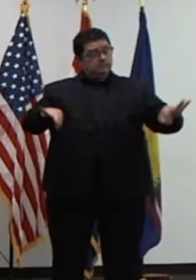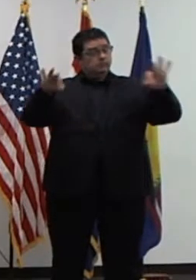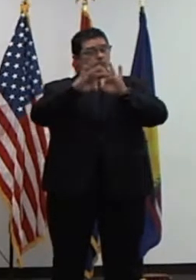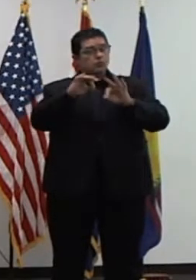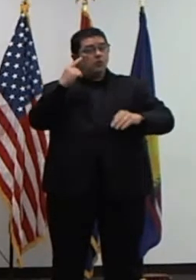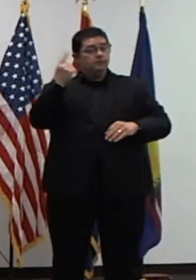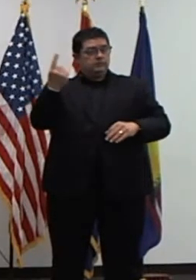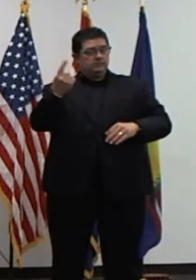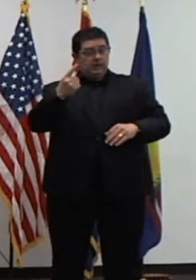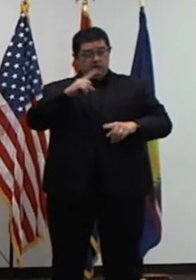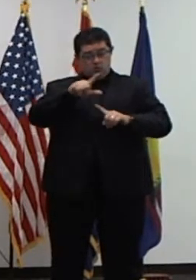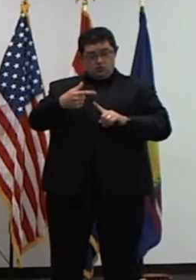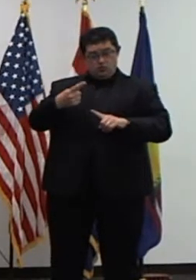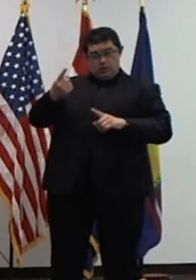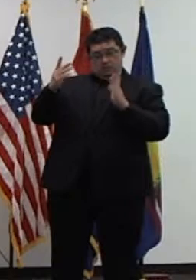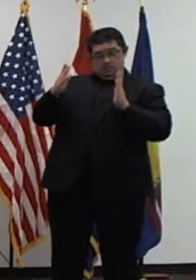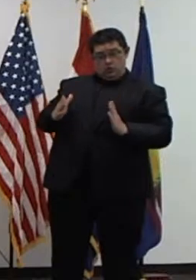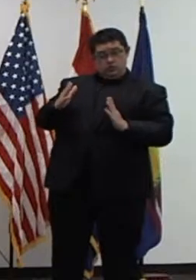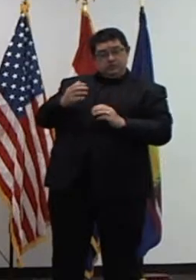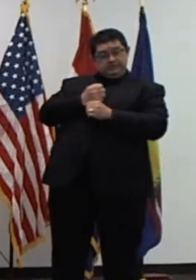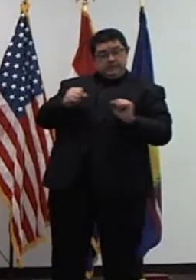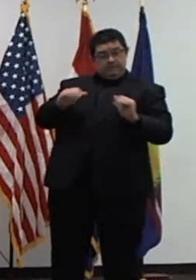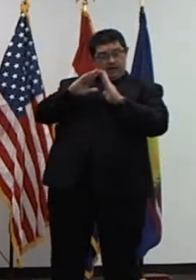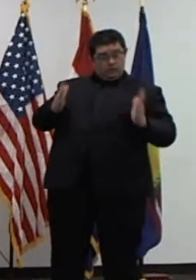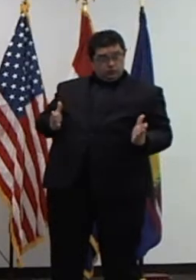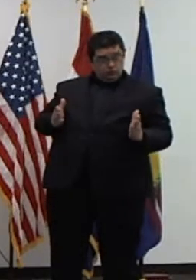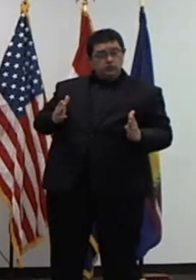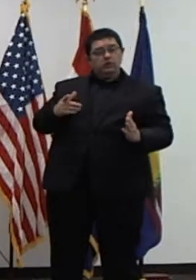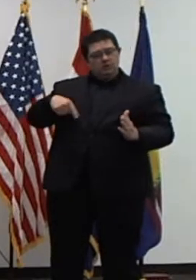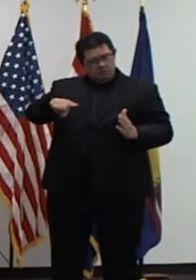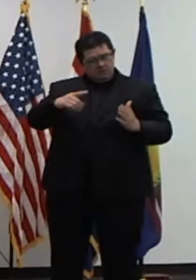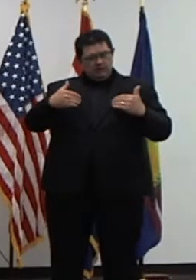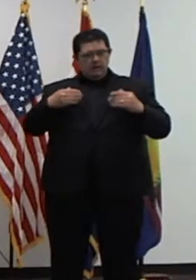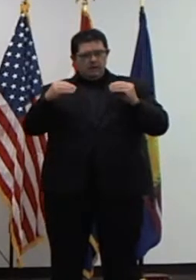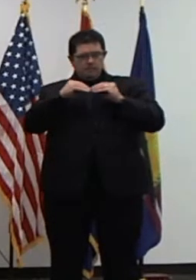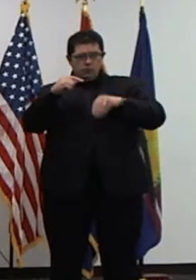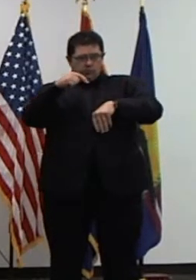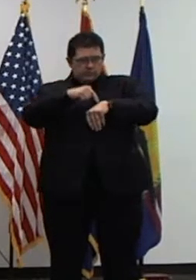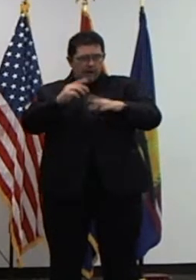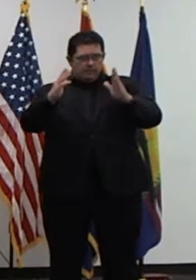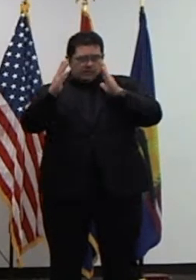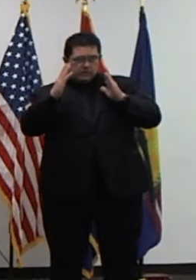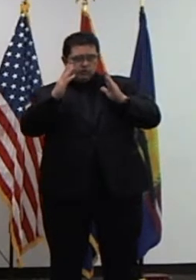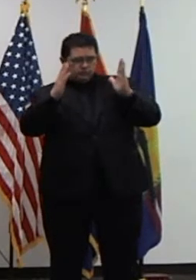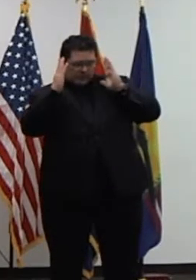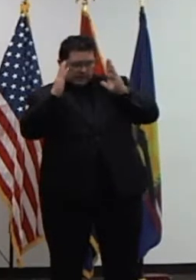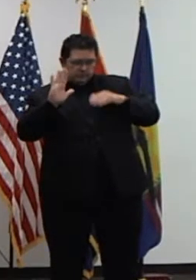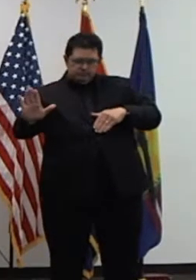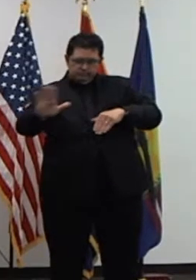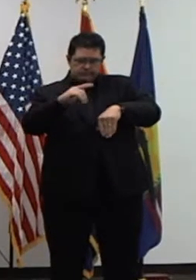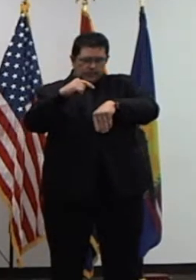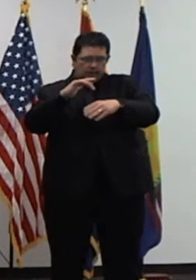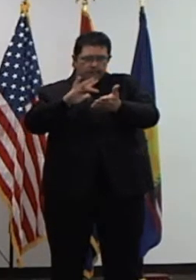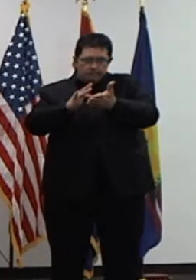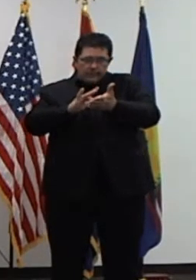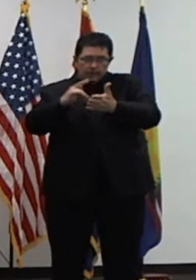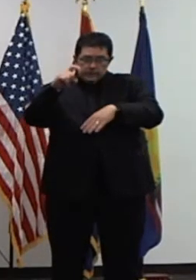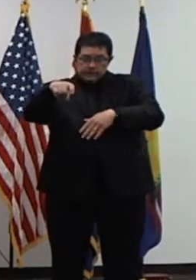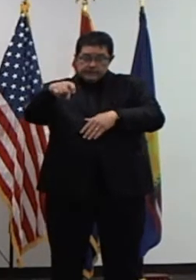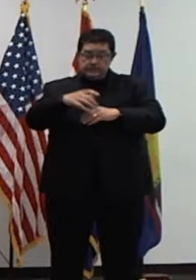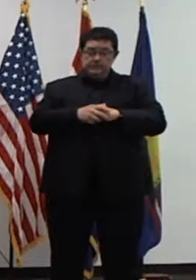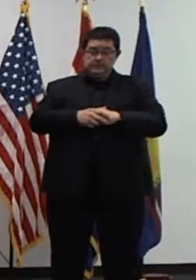housed, then they have more time and attention to spend on their medical needs. I do think that this is a vital intersection